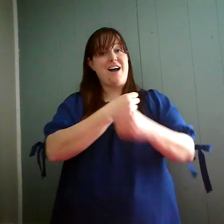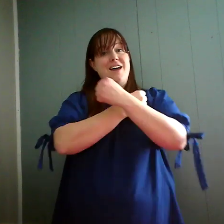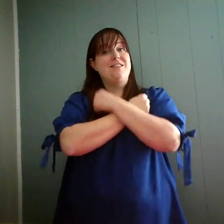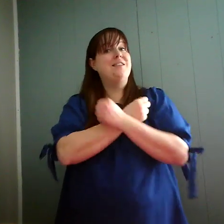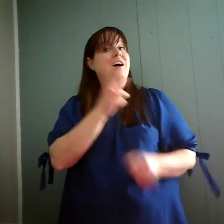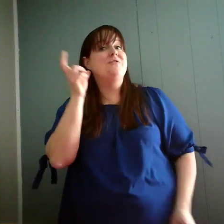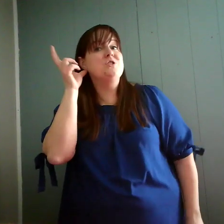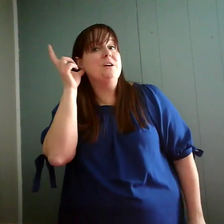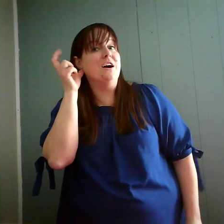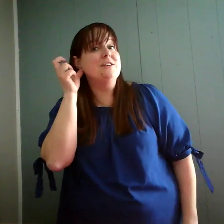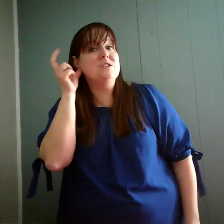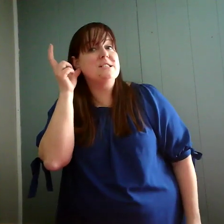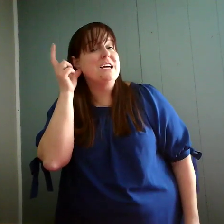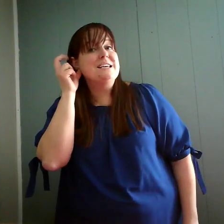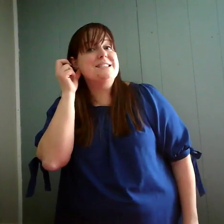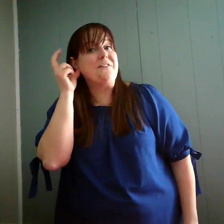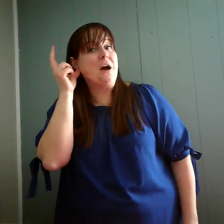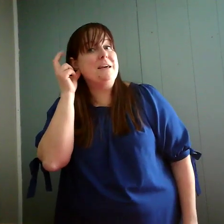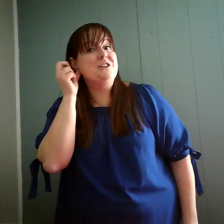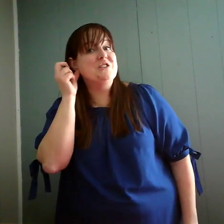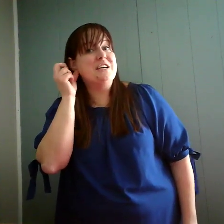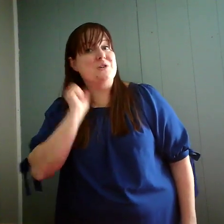I love to hear. It's just stuff coming into your ears, right?